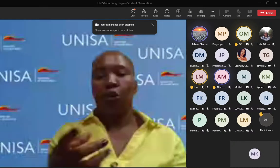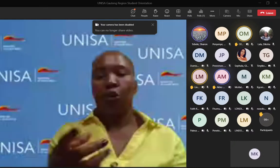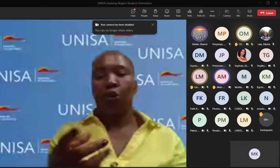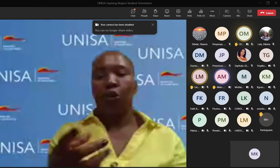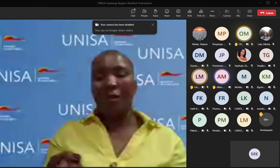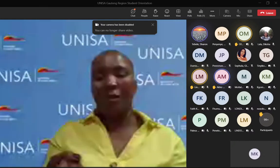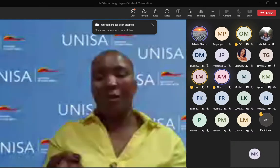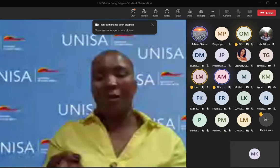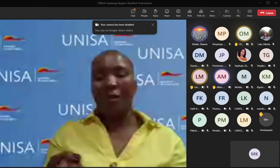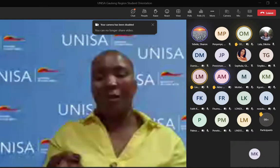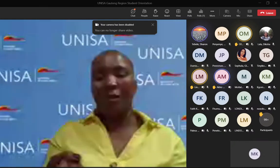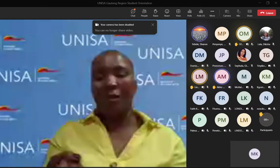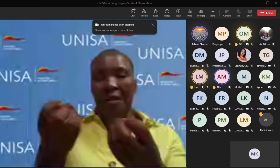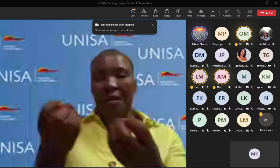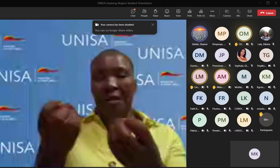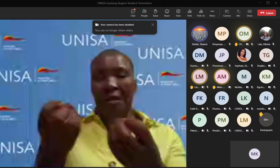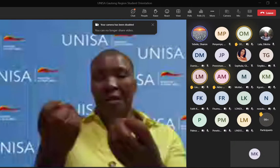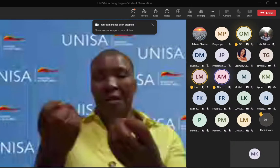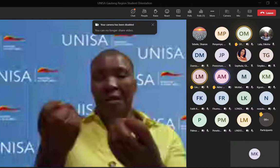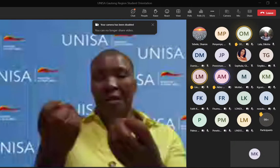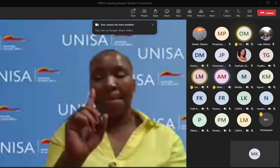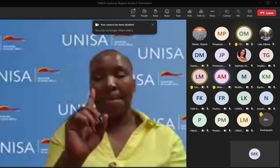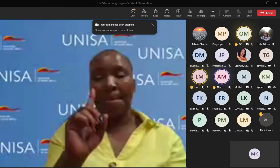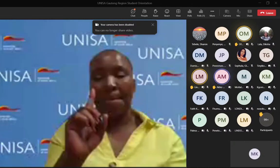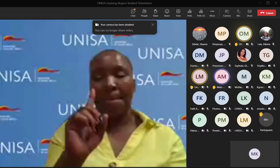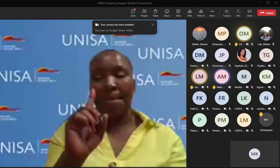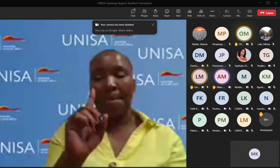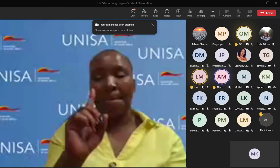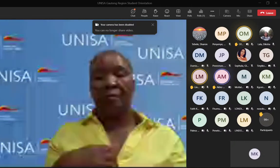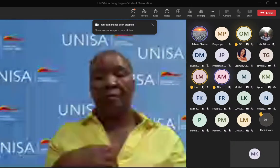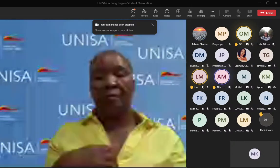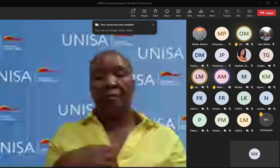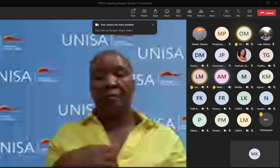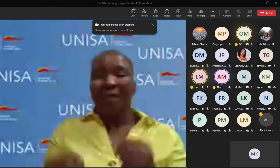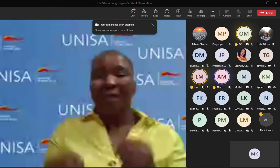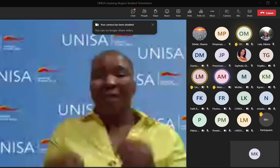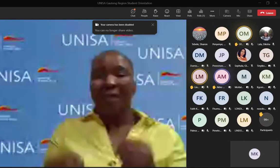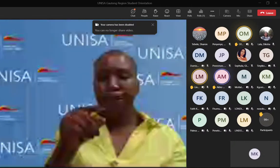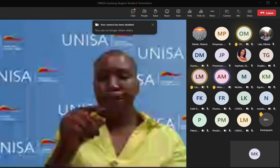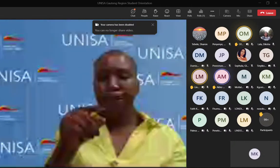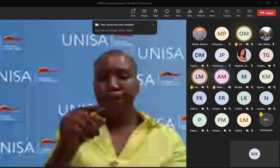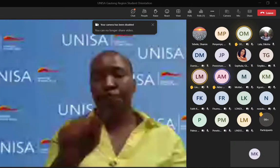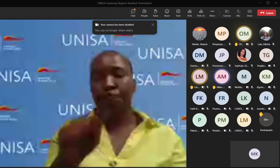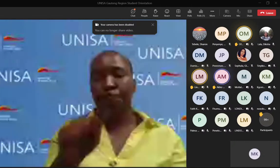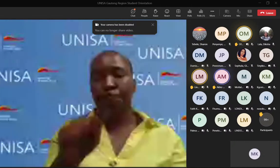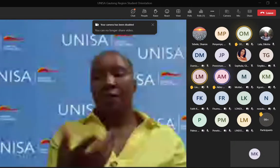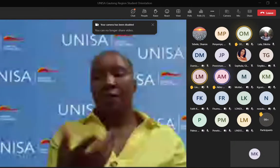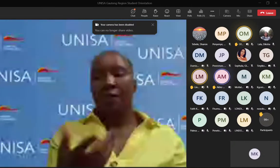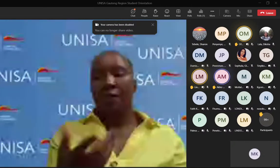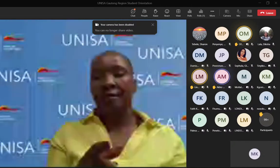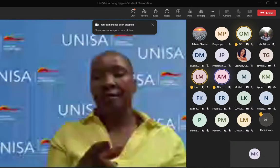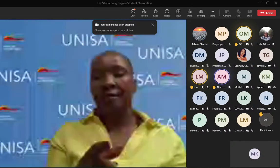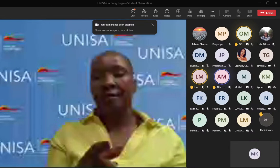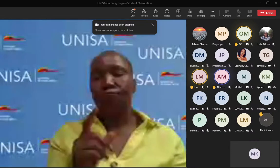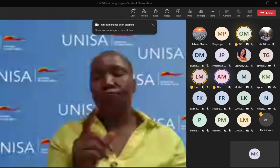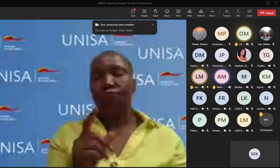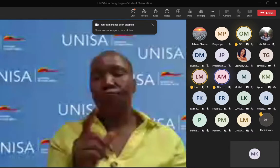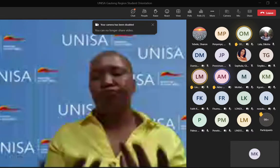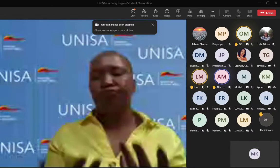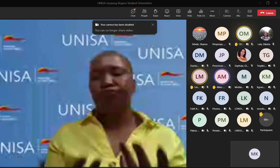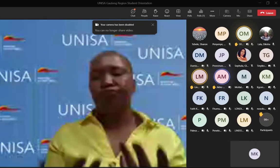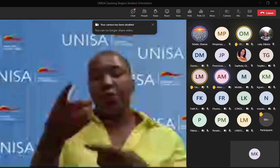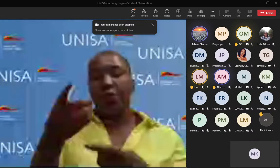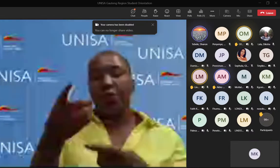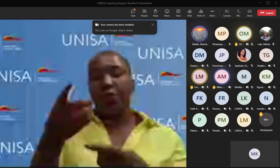my guardian with regards with uh on the document that's pending so I wanted to to